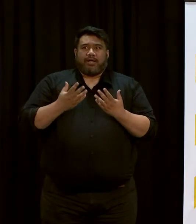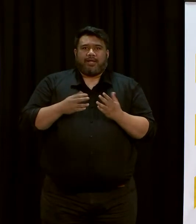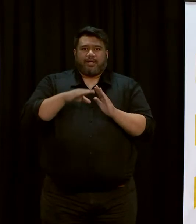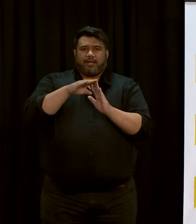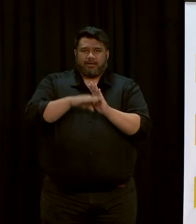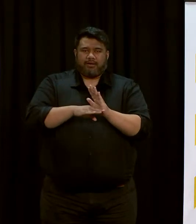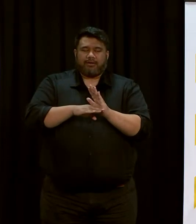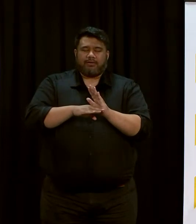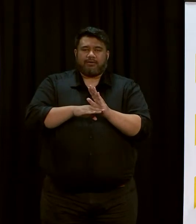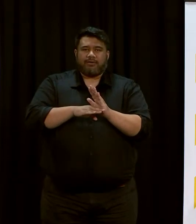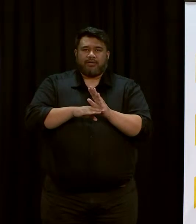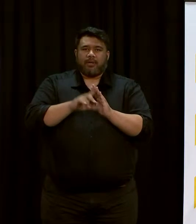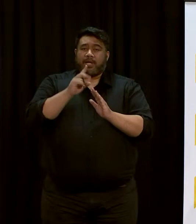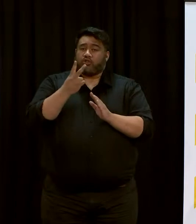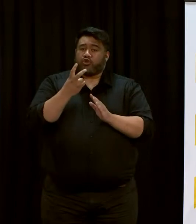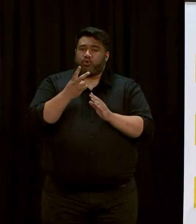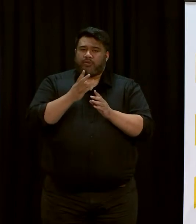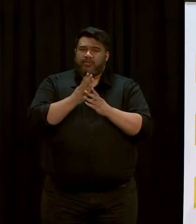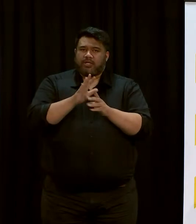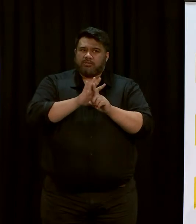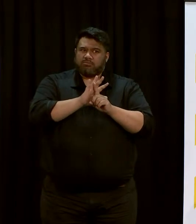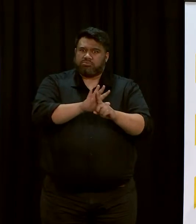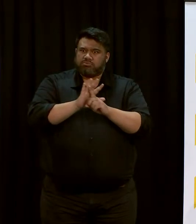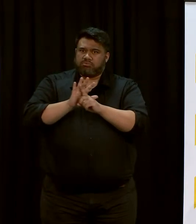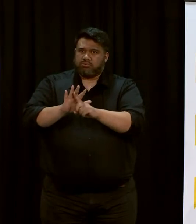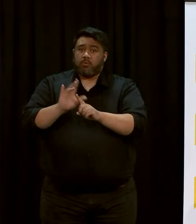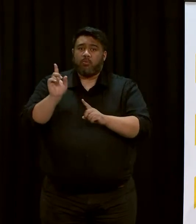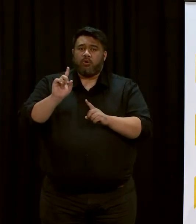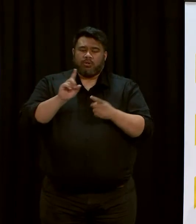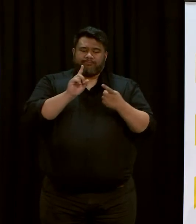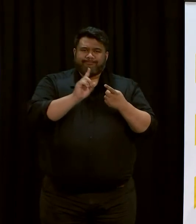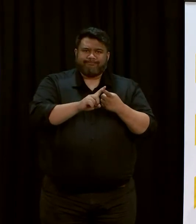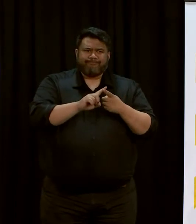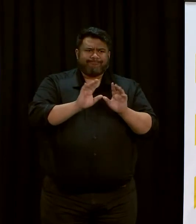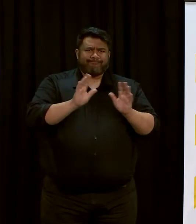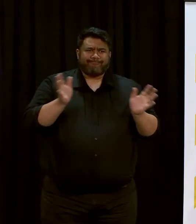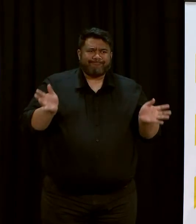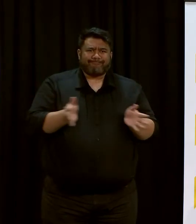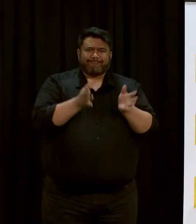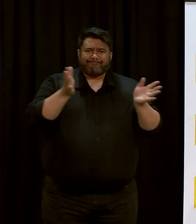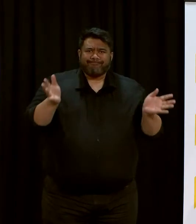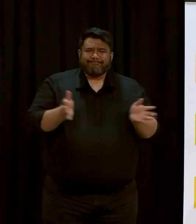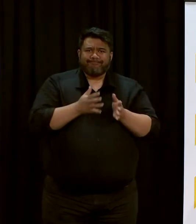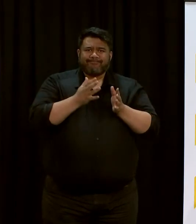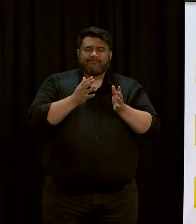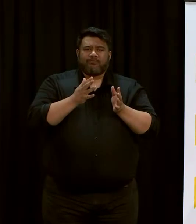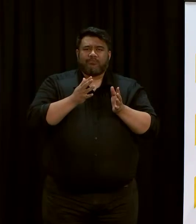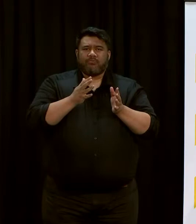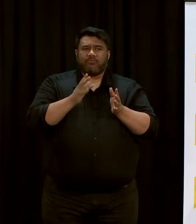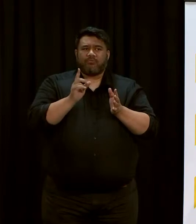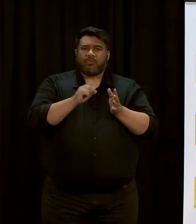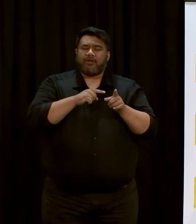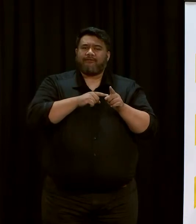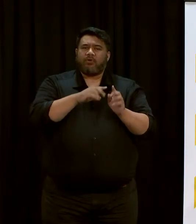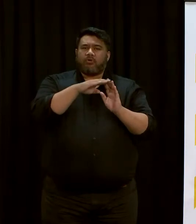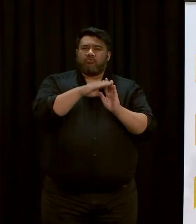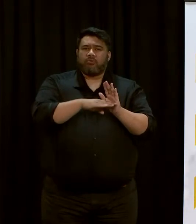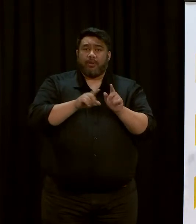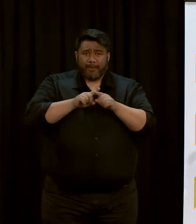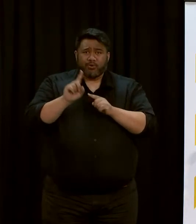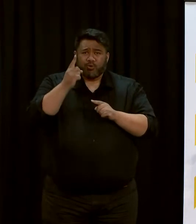things. First of all, people complying and continuing, as most Aucklanders are, to abide by those alert